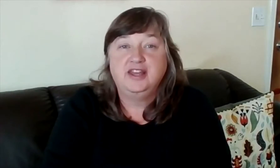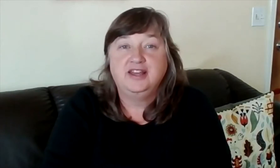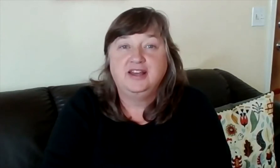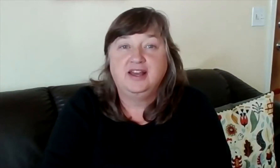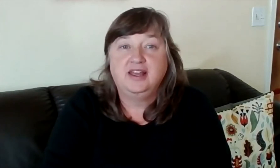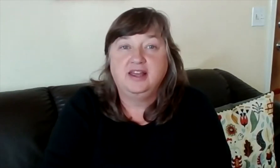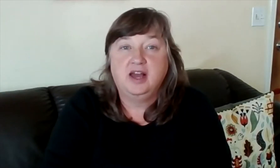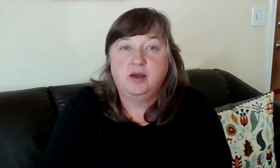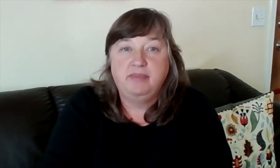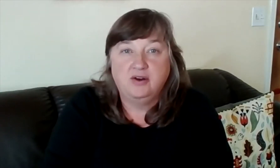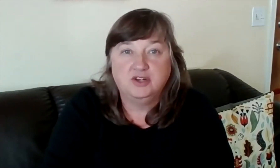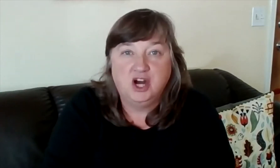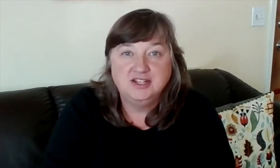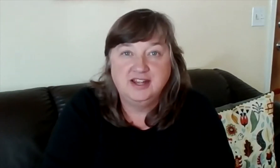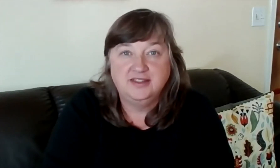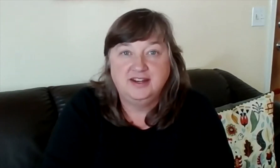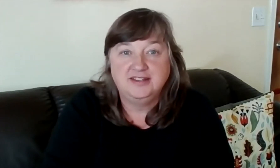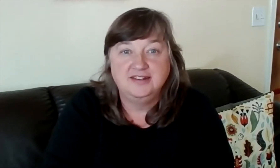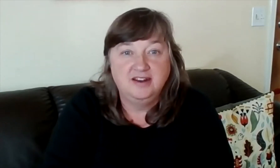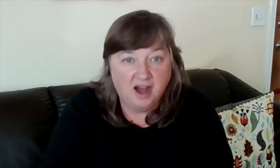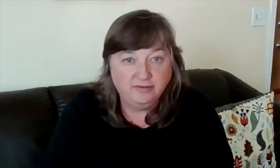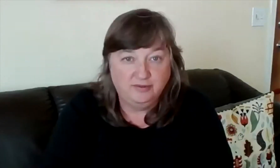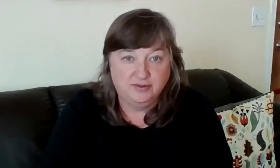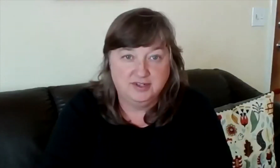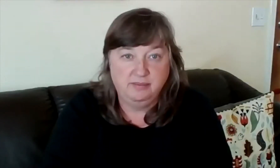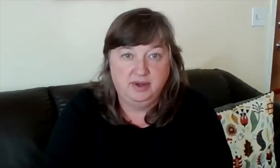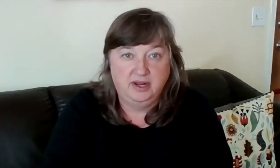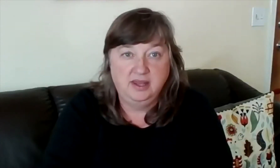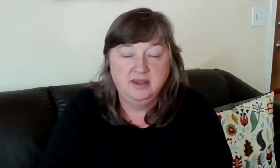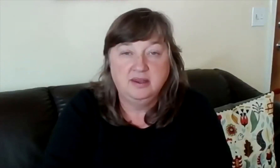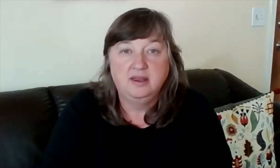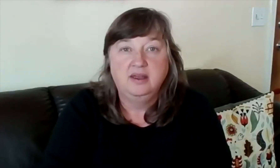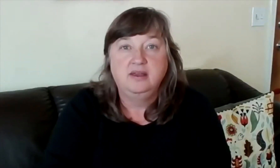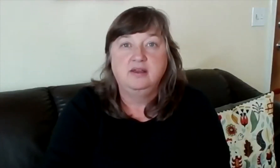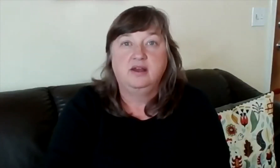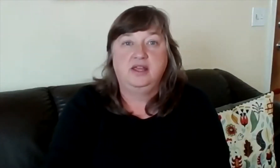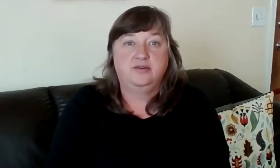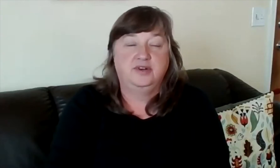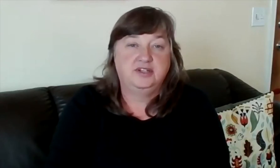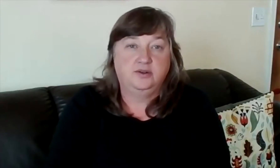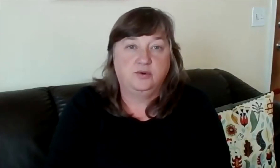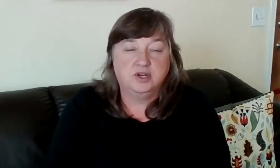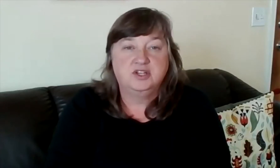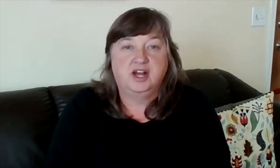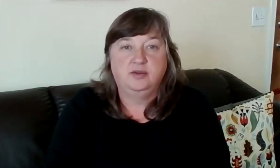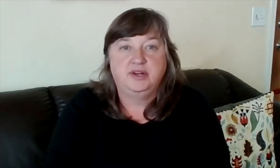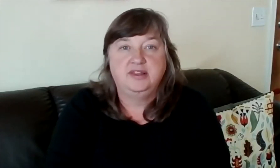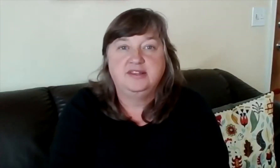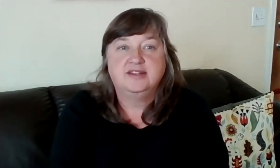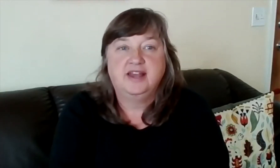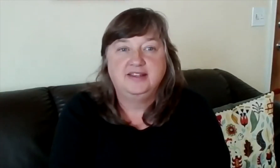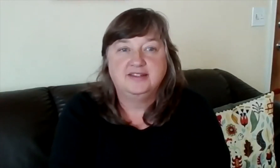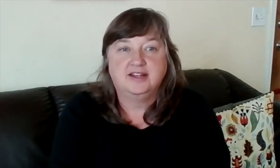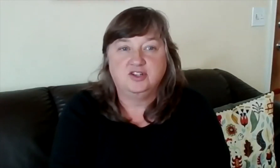talking about content that is novel for somebody, either an adult or a child, but in this case, a